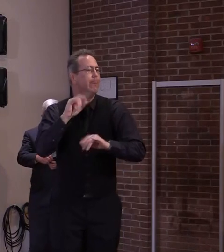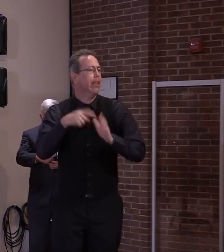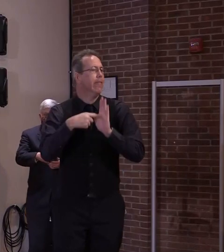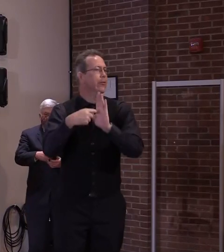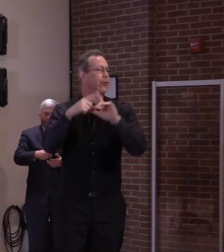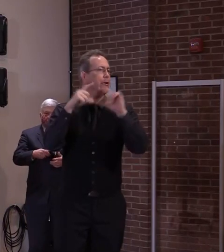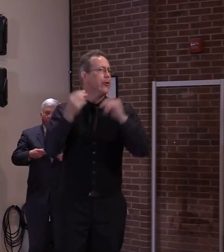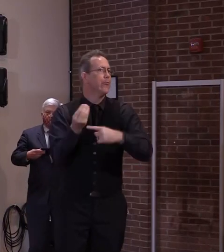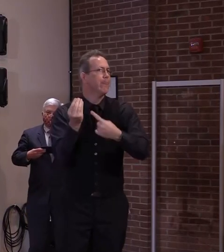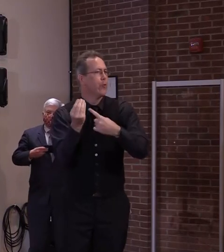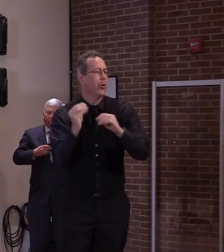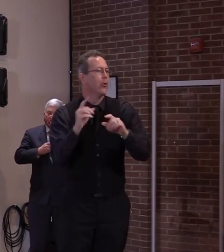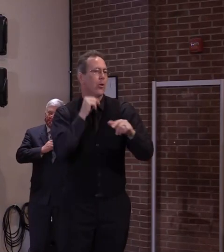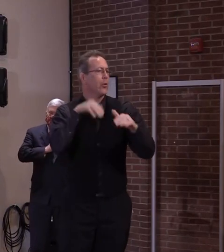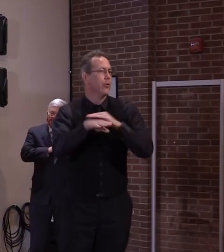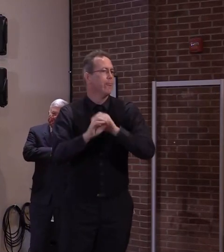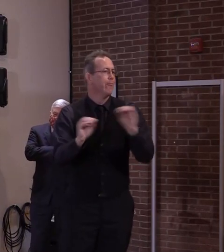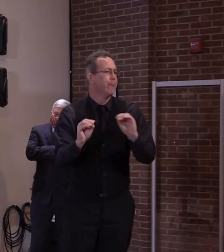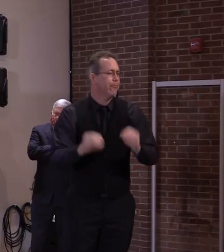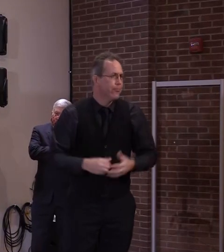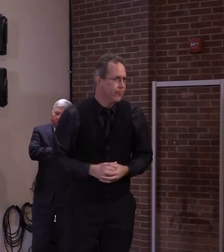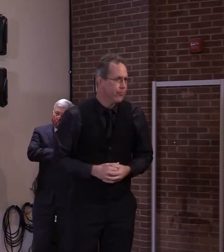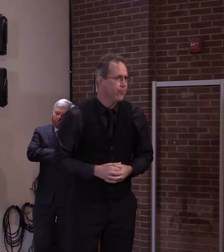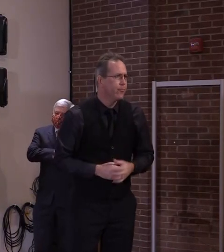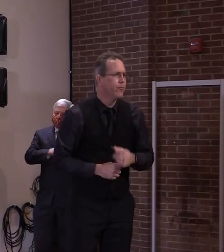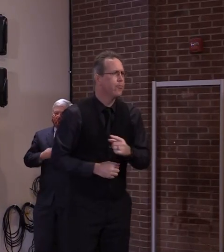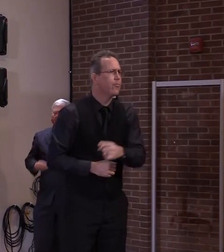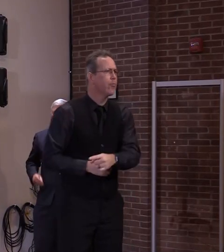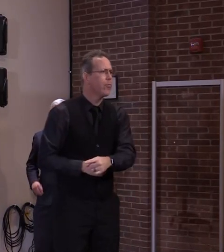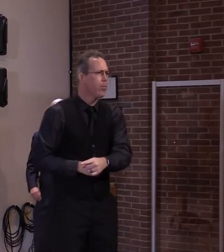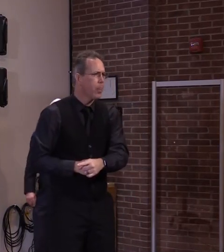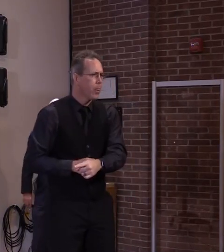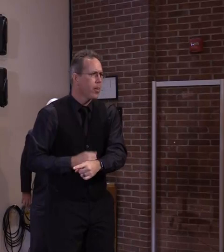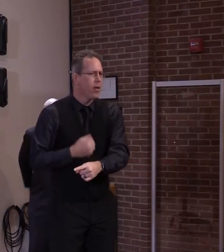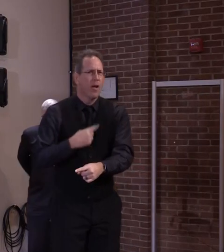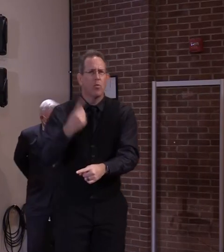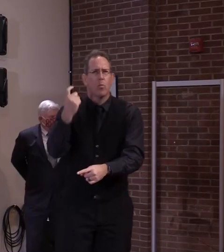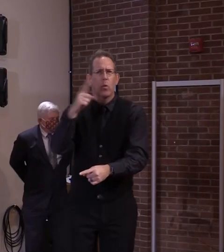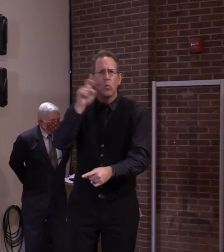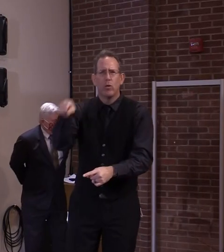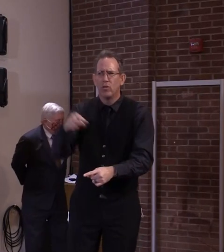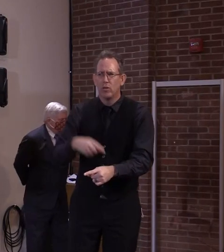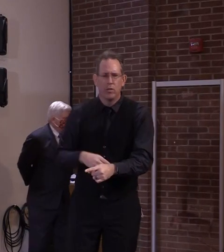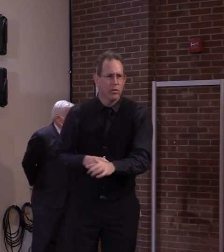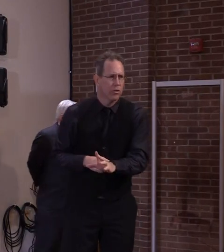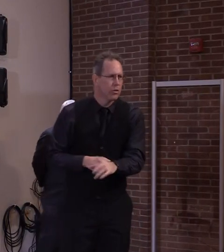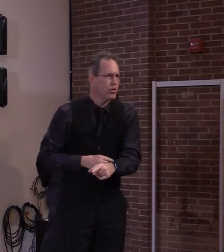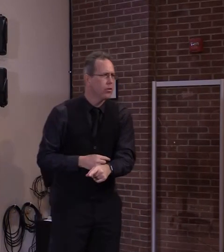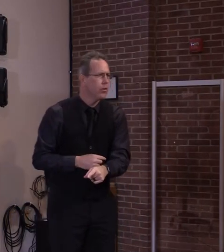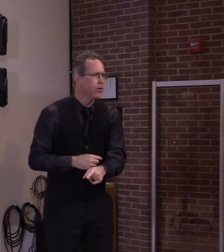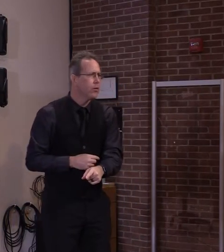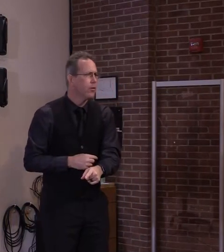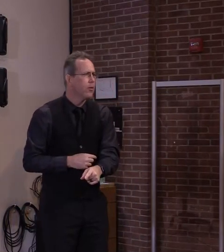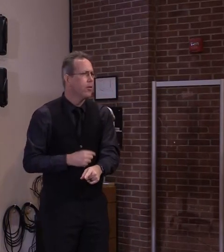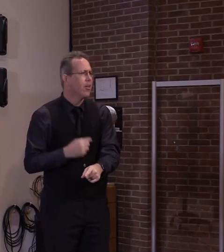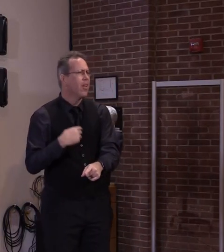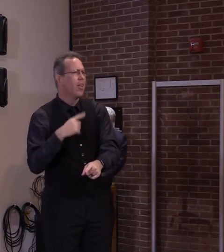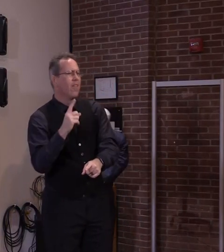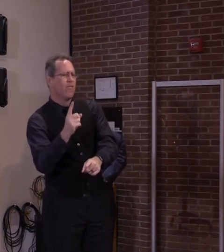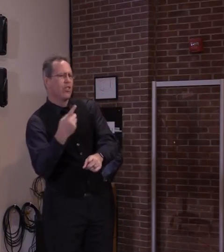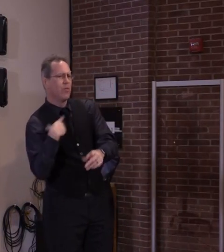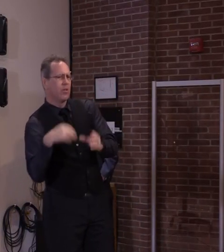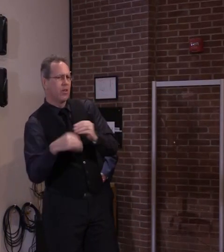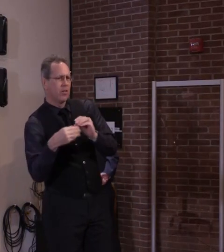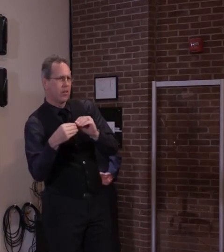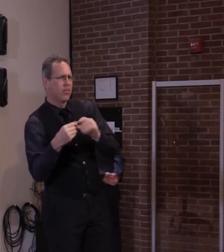Go ahead on that. I do have one more question, but thank you. Yeah. All right. He'll come back up. I'm glad you asked that because it gives me an opportunity to talk a little